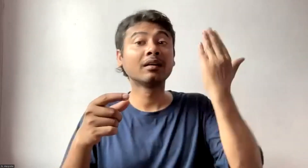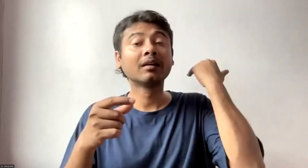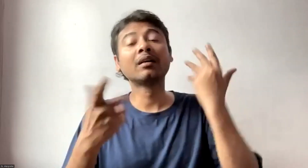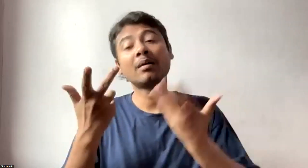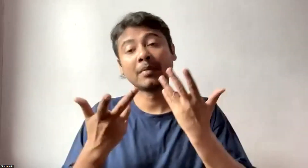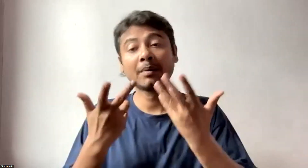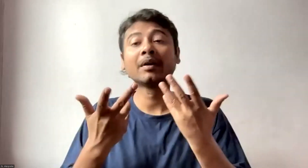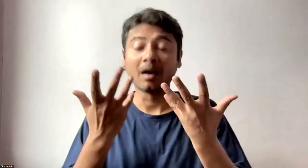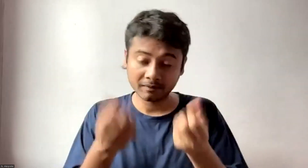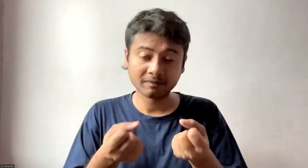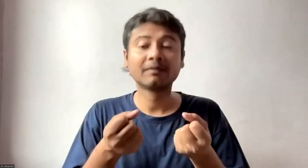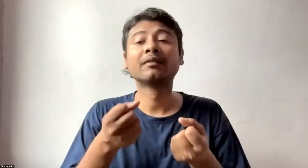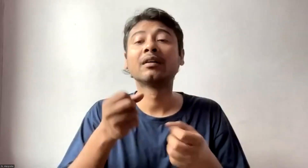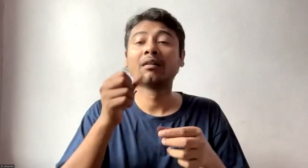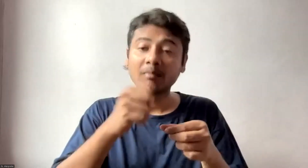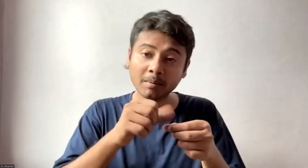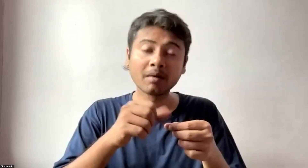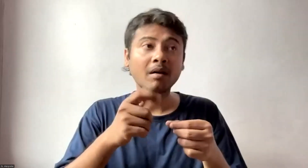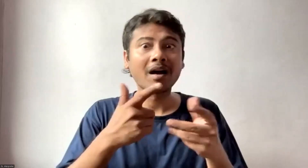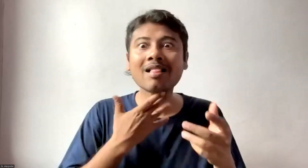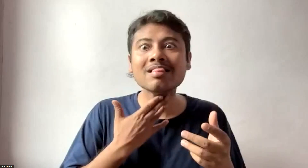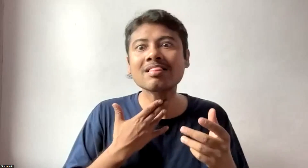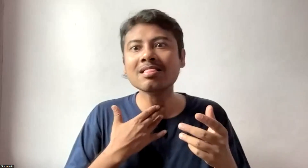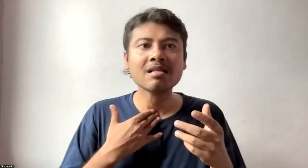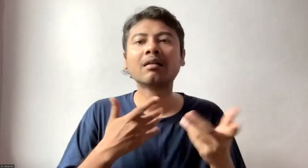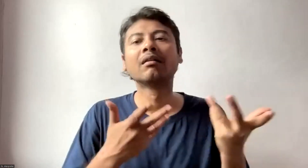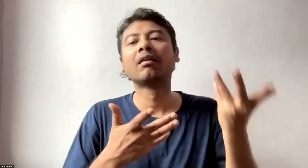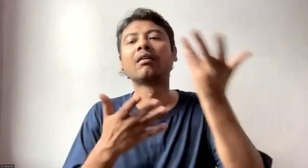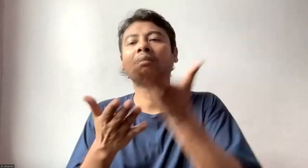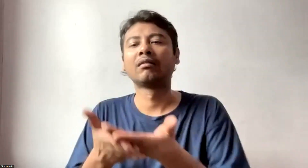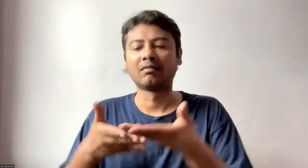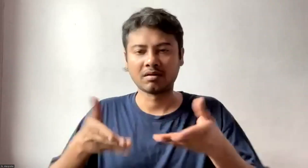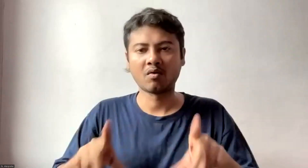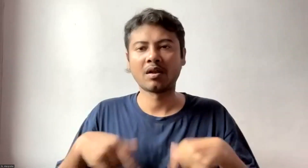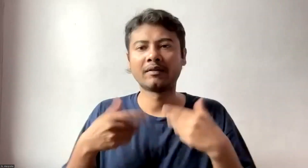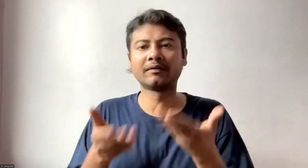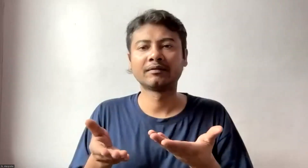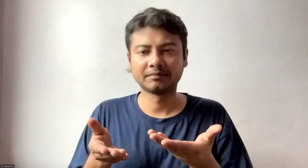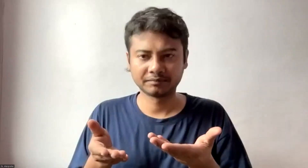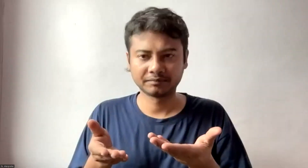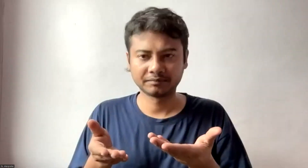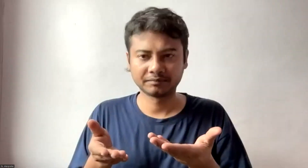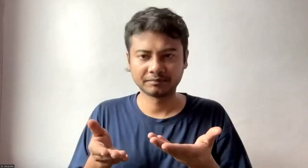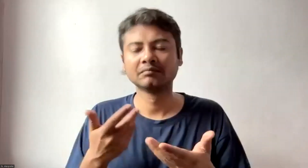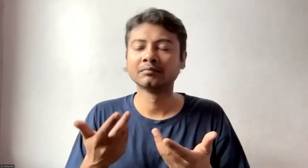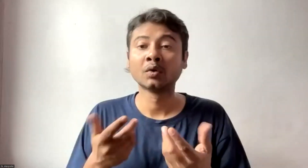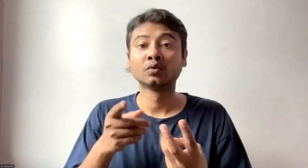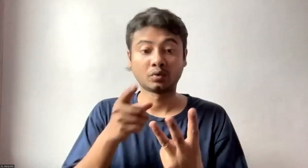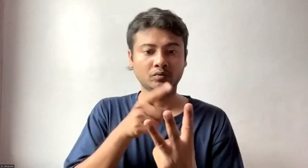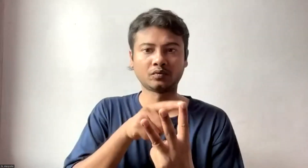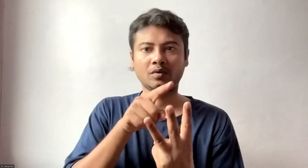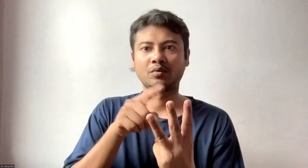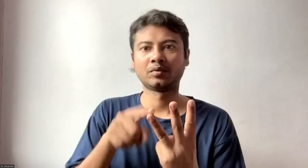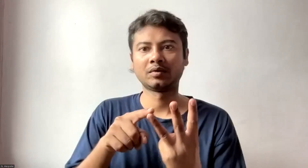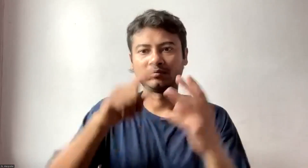So these three things control us totally throughout our life. After that, we moved on to the mode